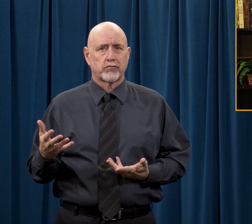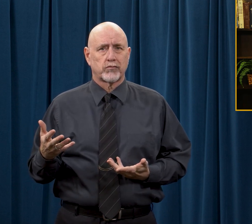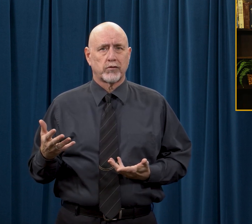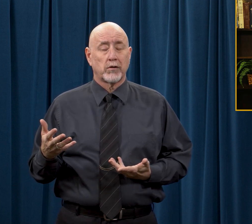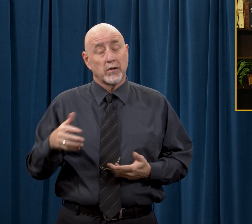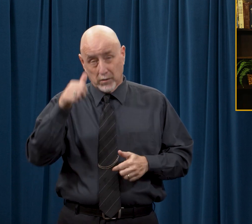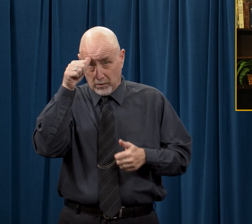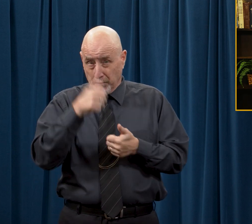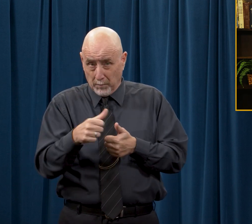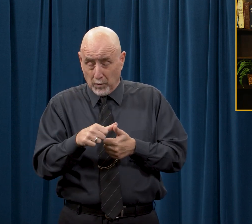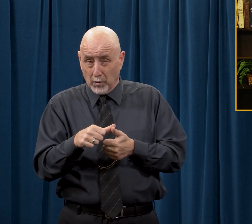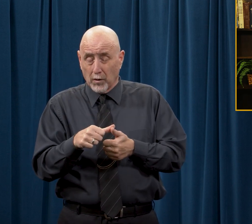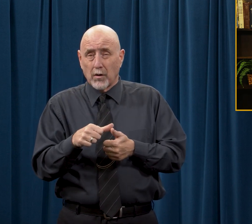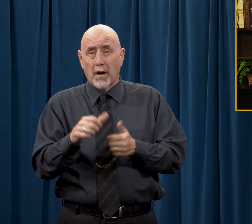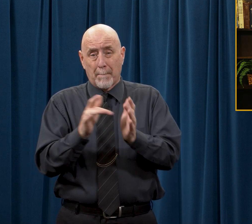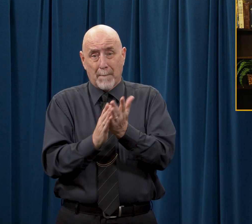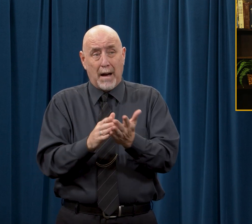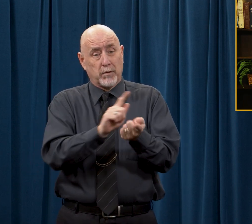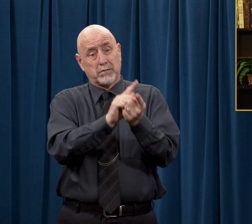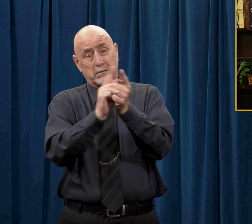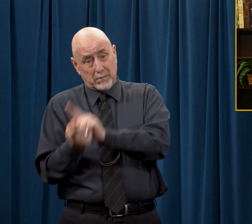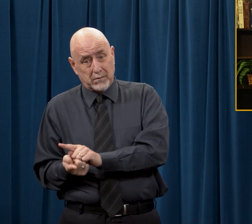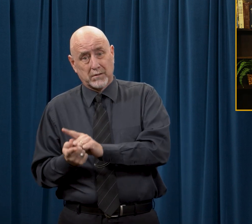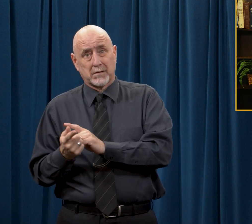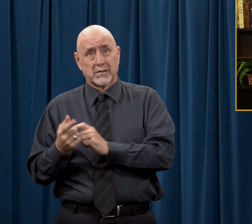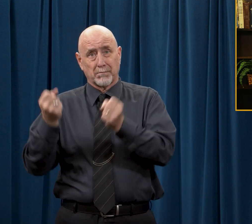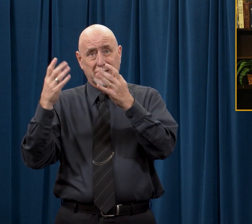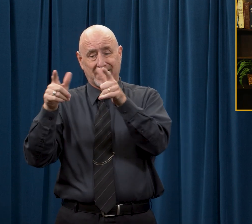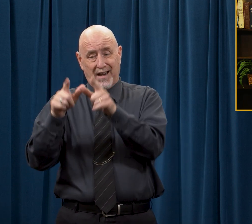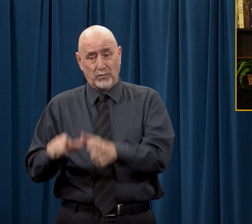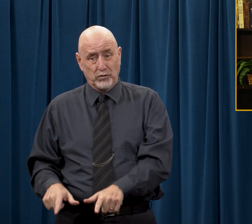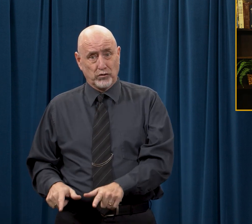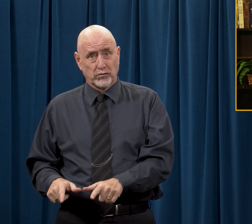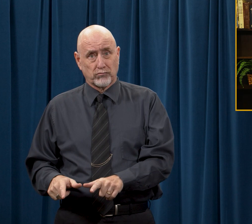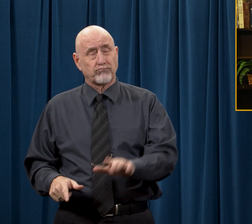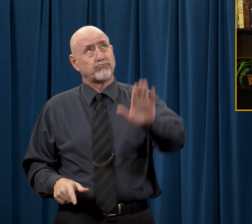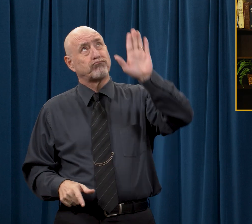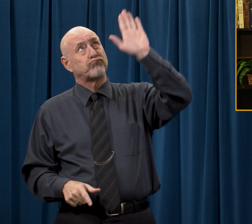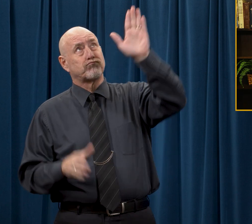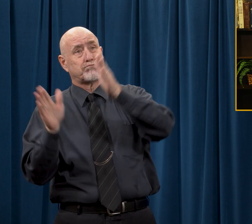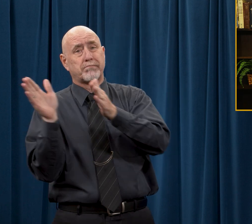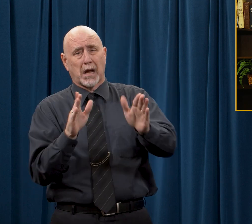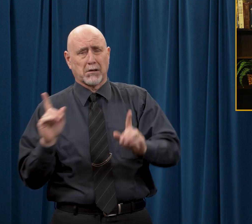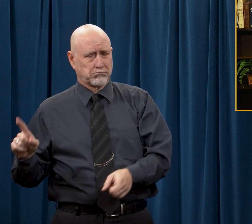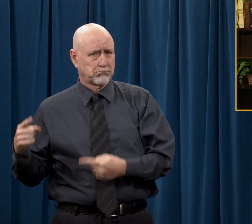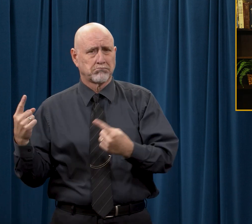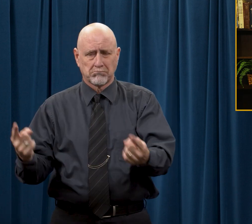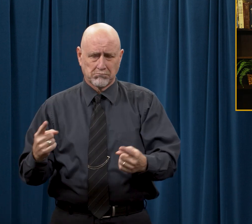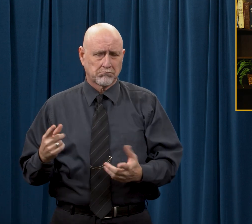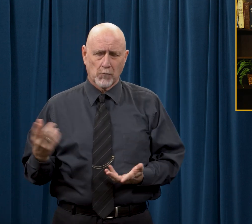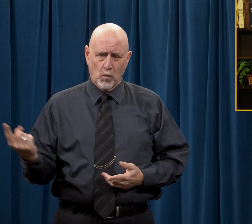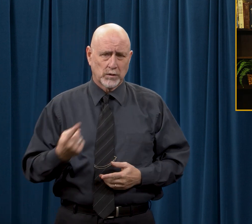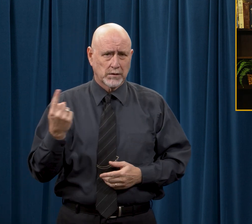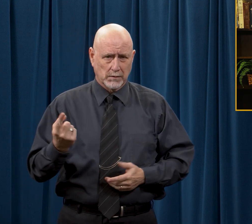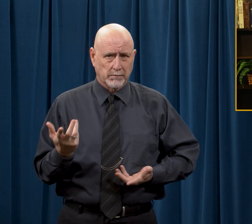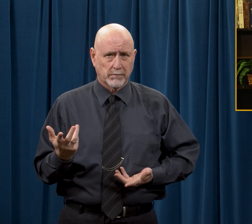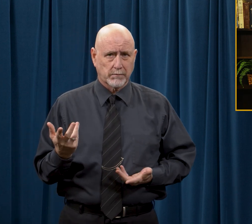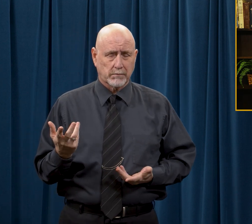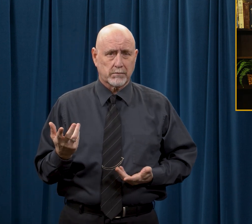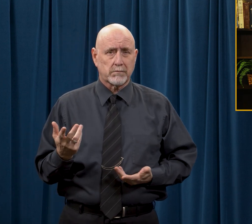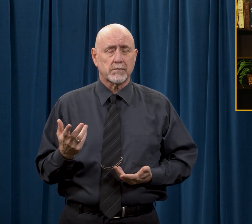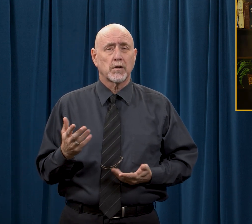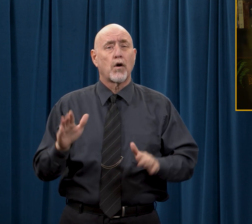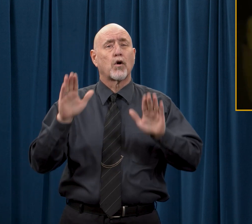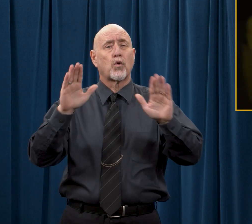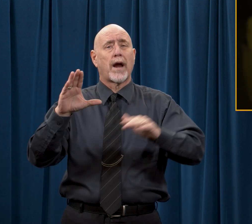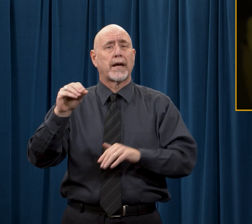English. We must remember that having the Bible translated into many different languages was God's plan all